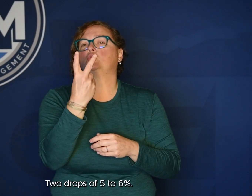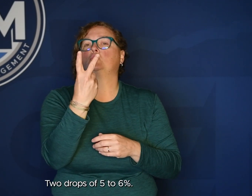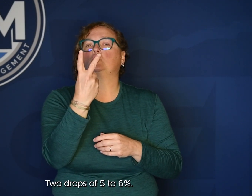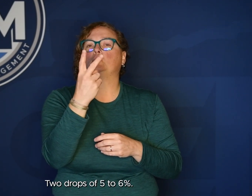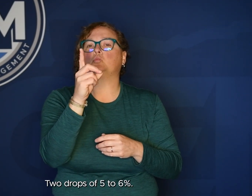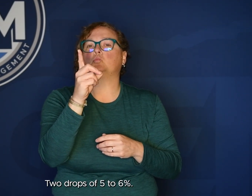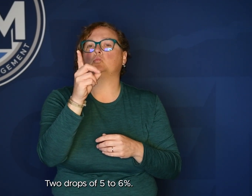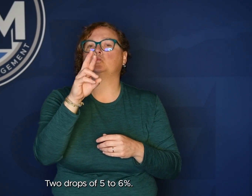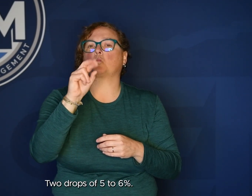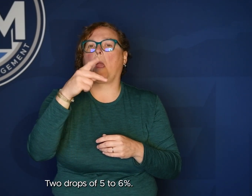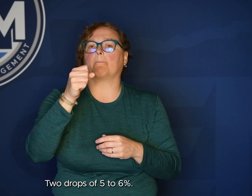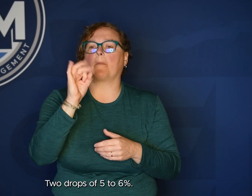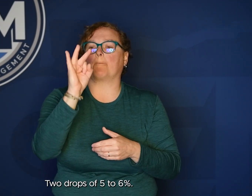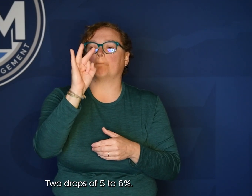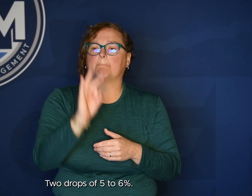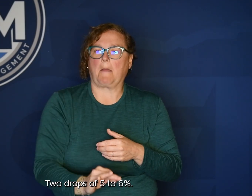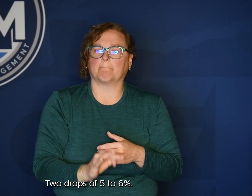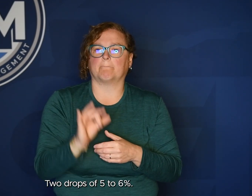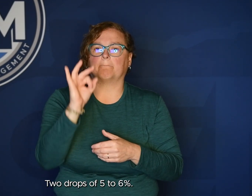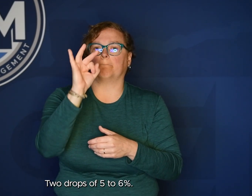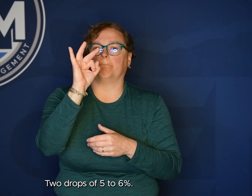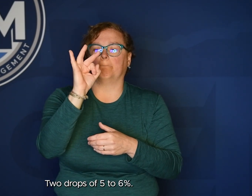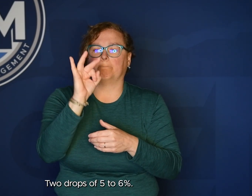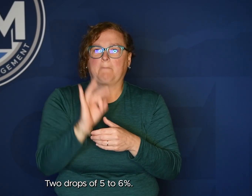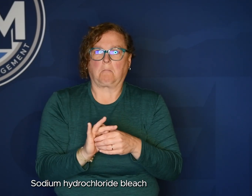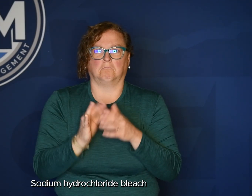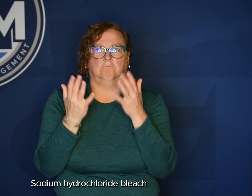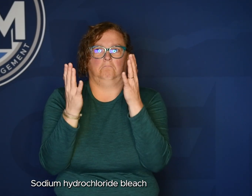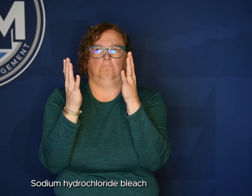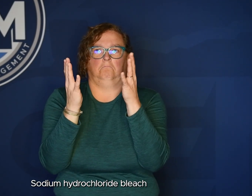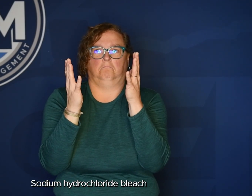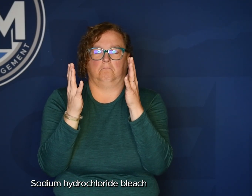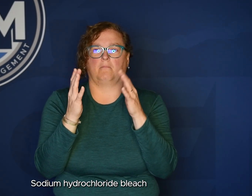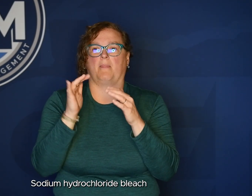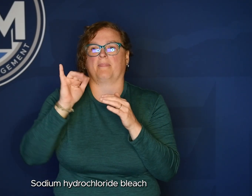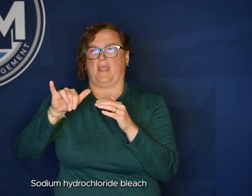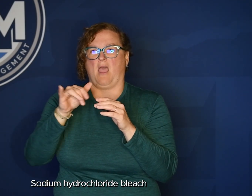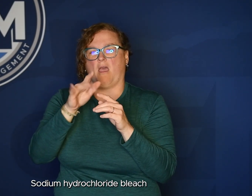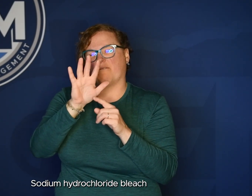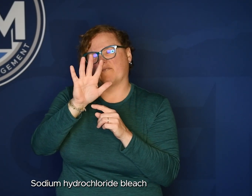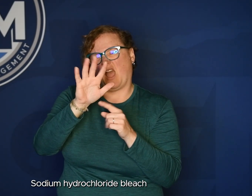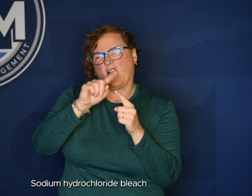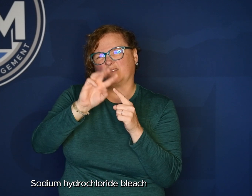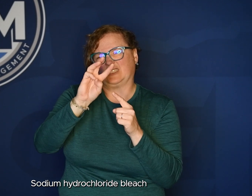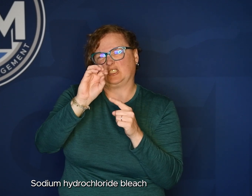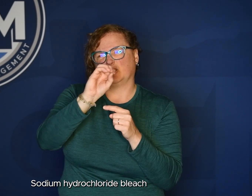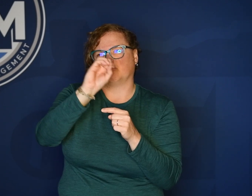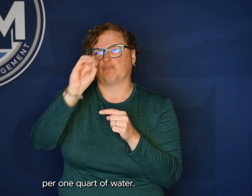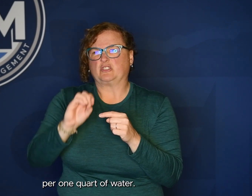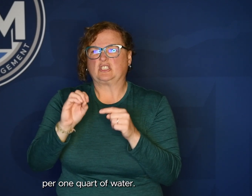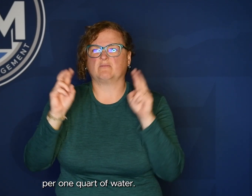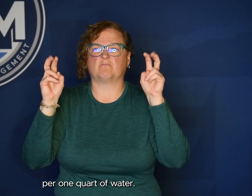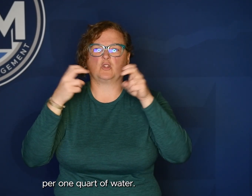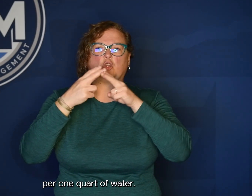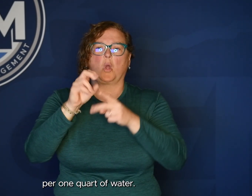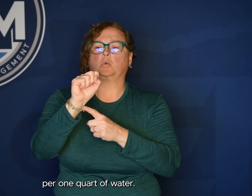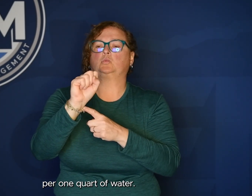2 drops of 5 to 6% sodium hydrochlorite bleach per 1 quart of